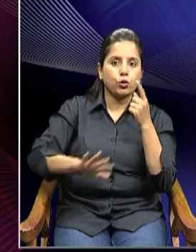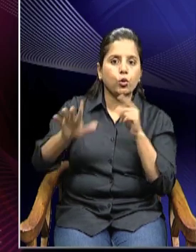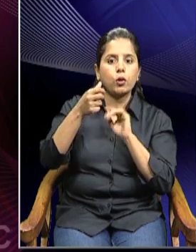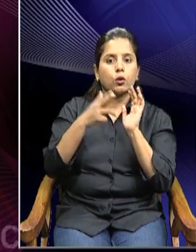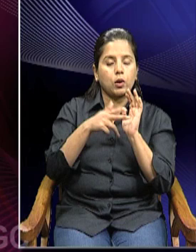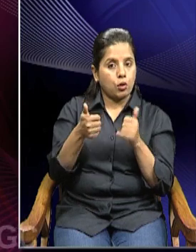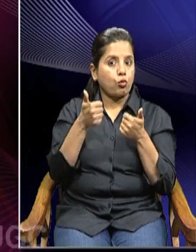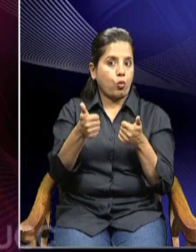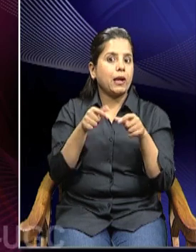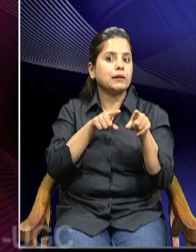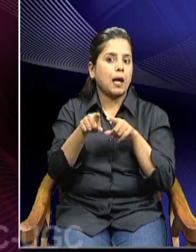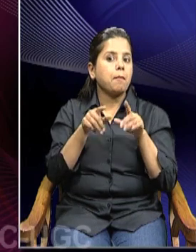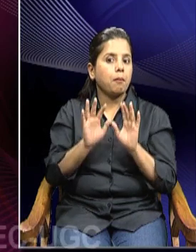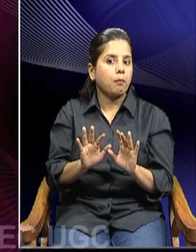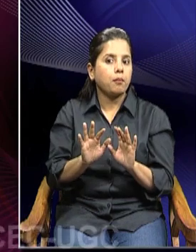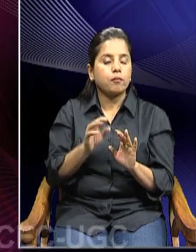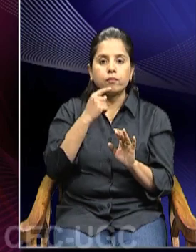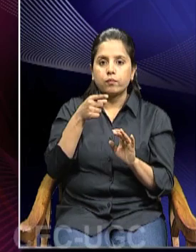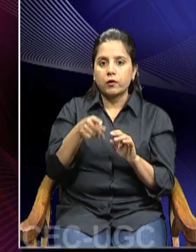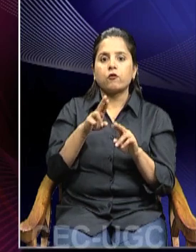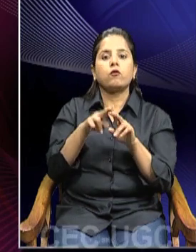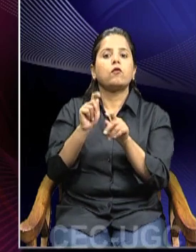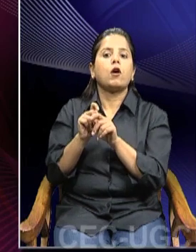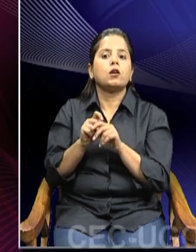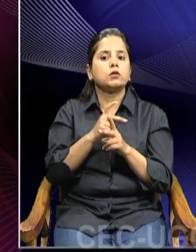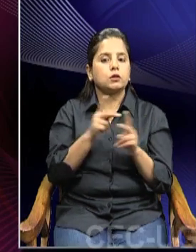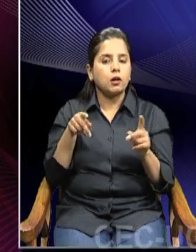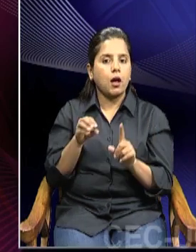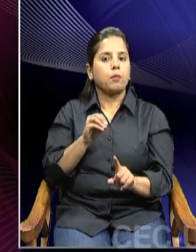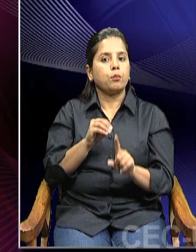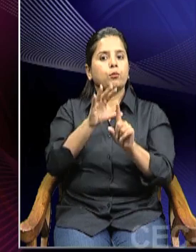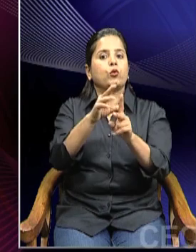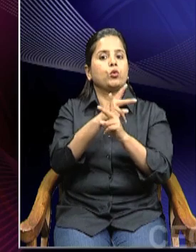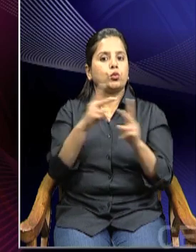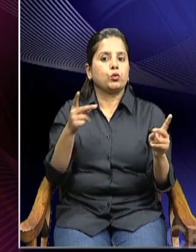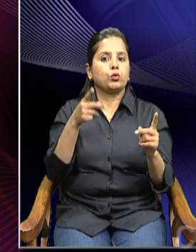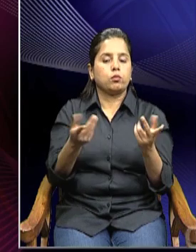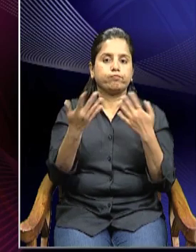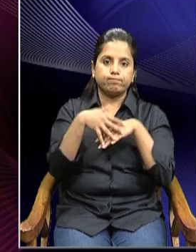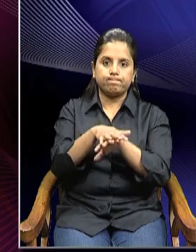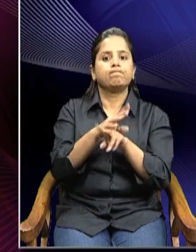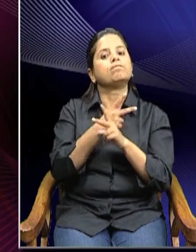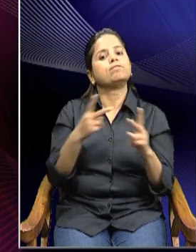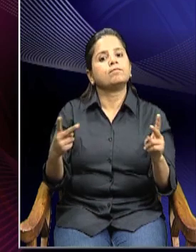are good examples of this functional approach of integration.